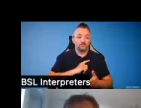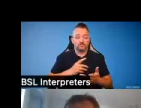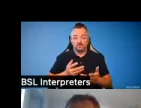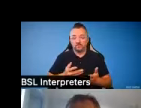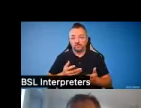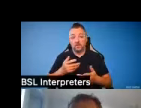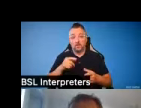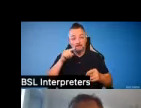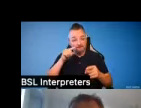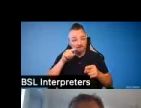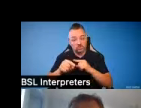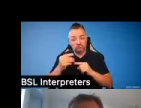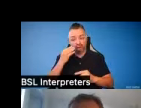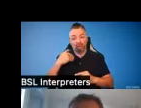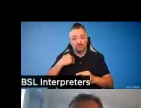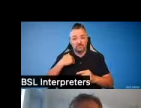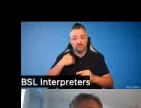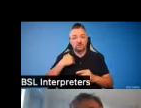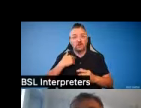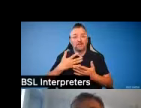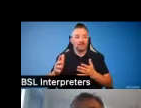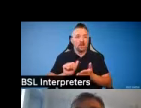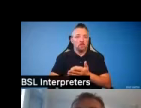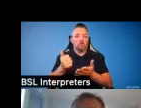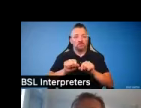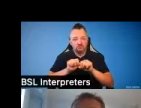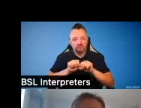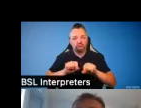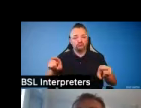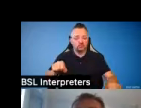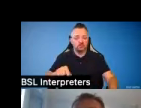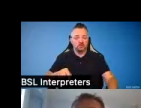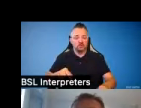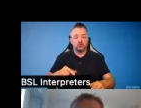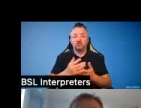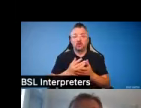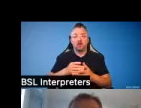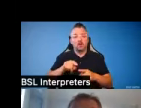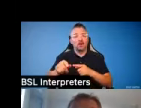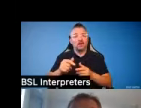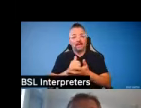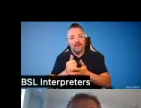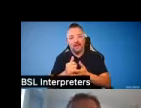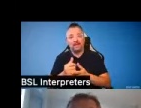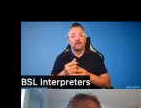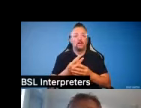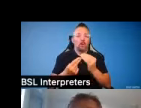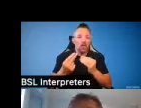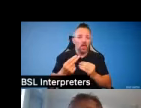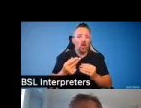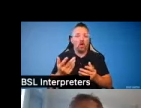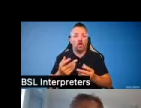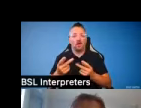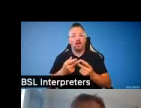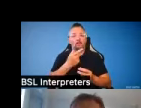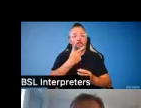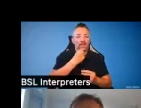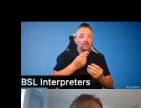majority of recent cases has been very well publicised, affecting a population of gay, bisexual, and other men who have sex with men.